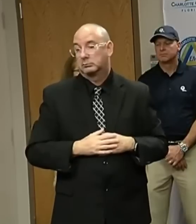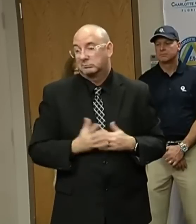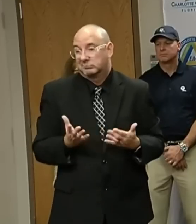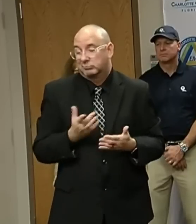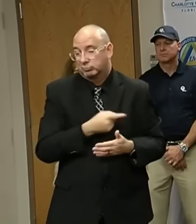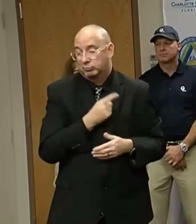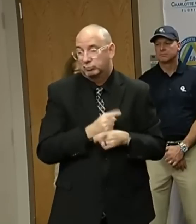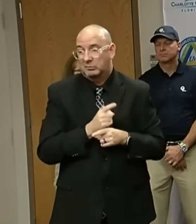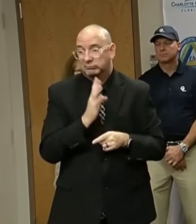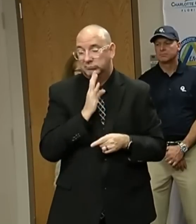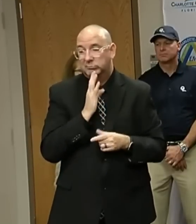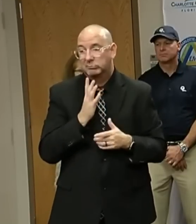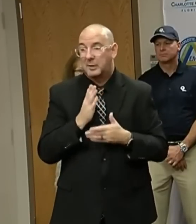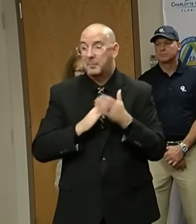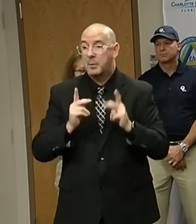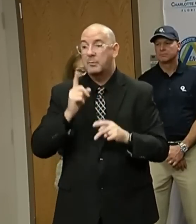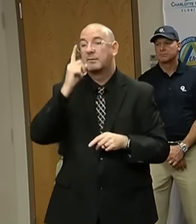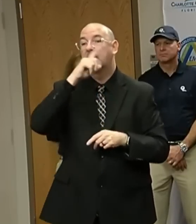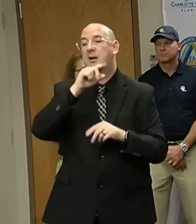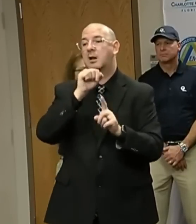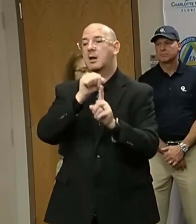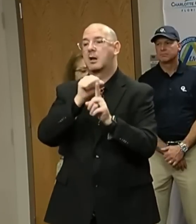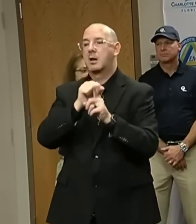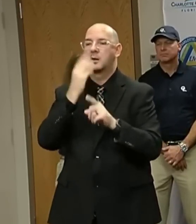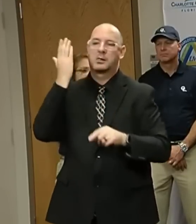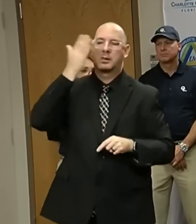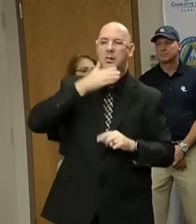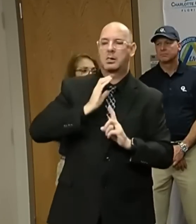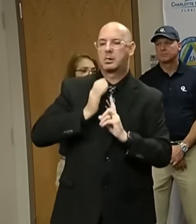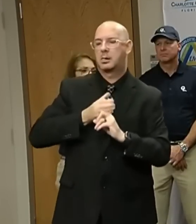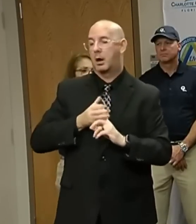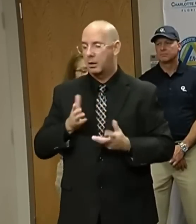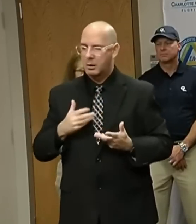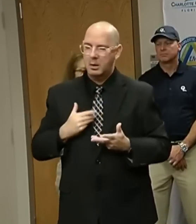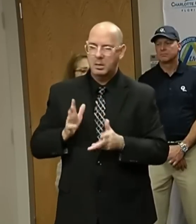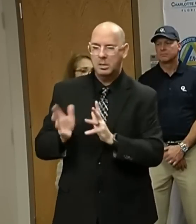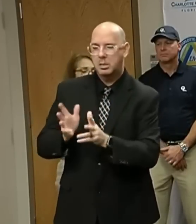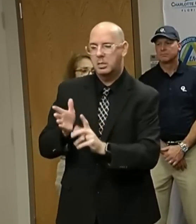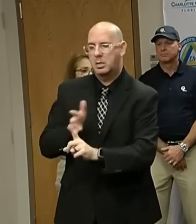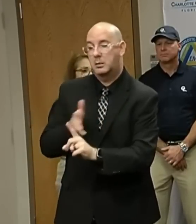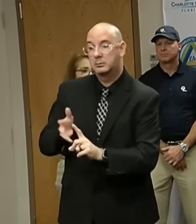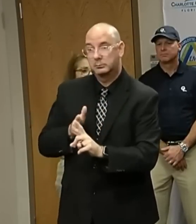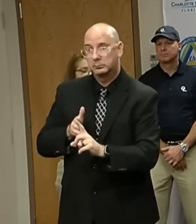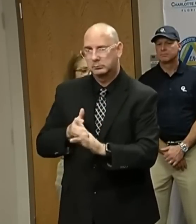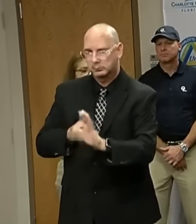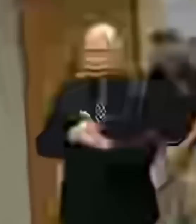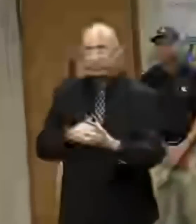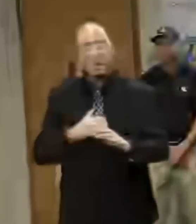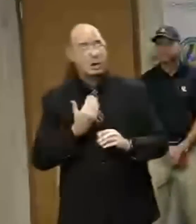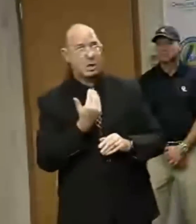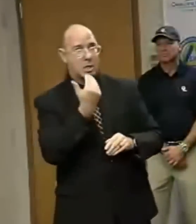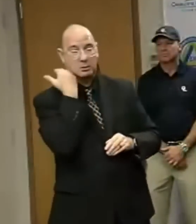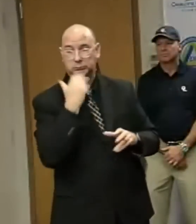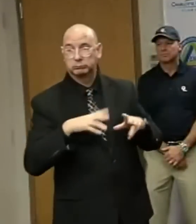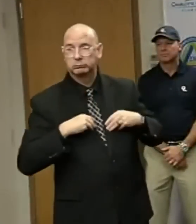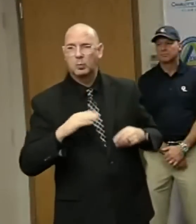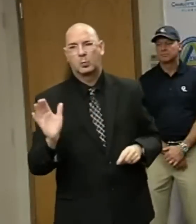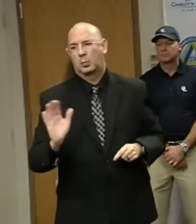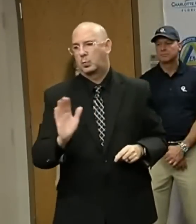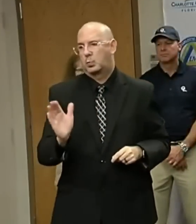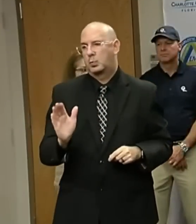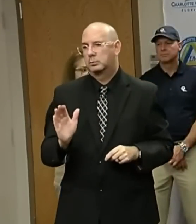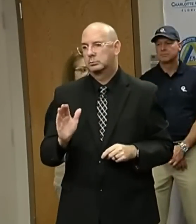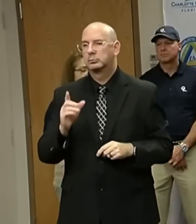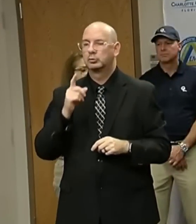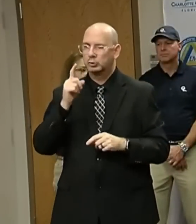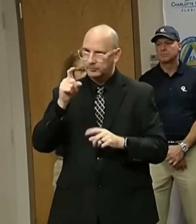will swoop in and they'll want you to sign this stuff. It just hasn't worked out well in the past in Florida. Unfortunately, when you have disasters, there's some people